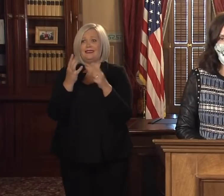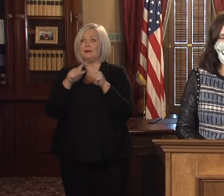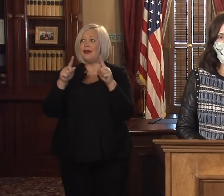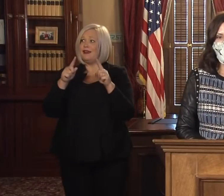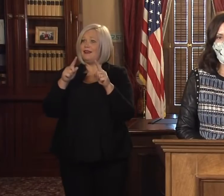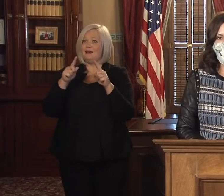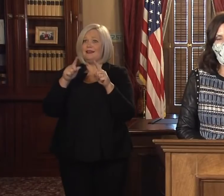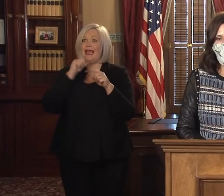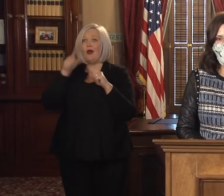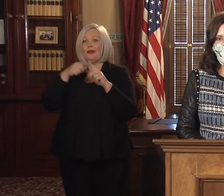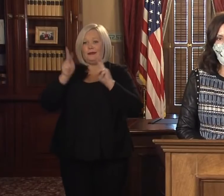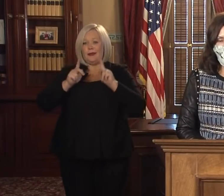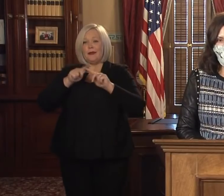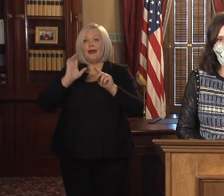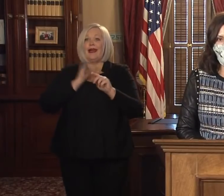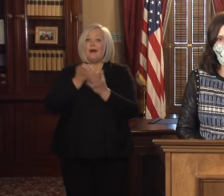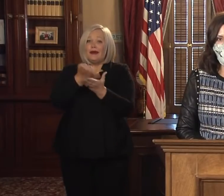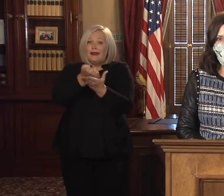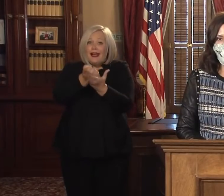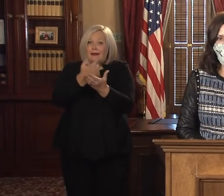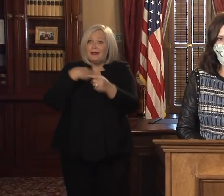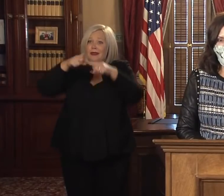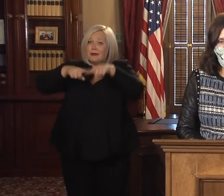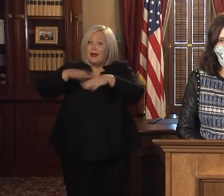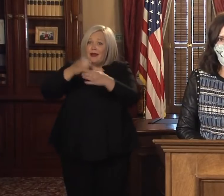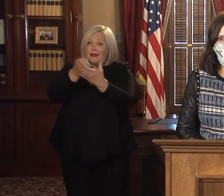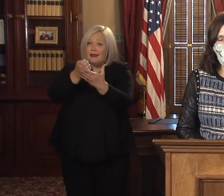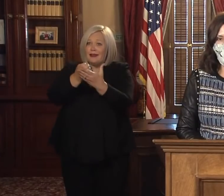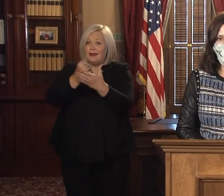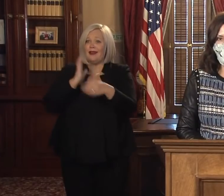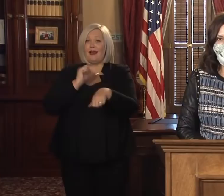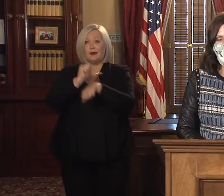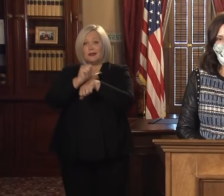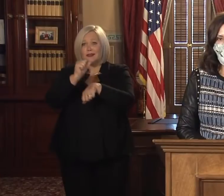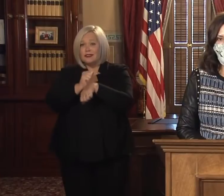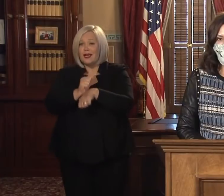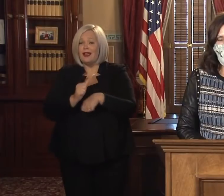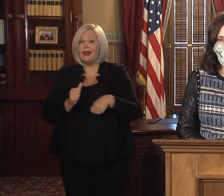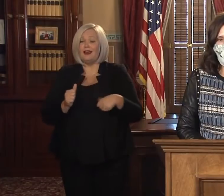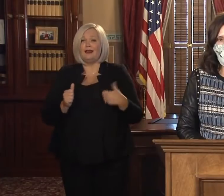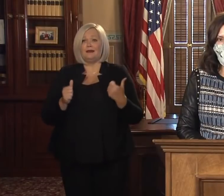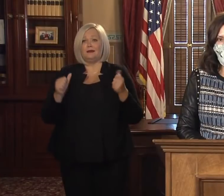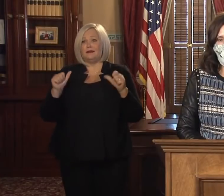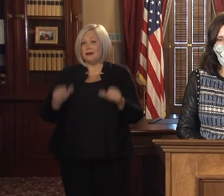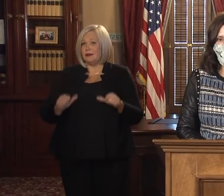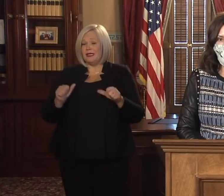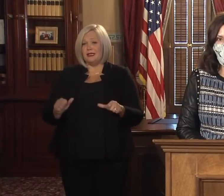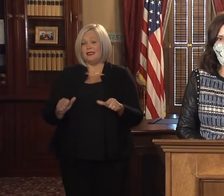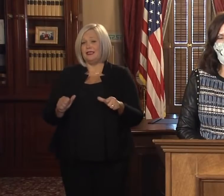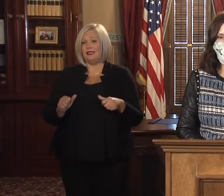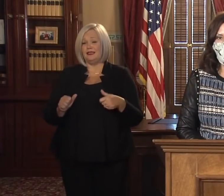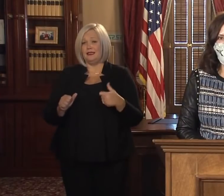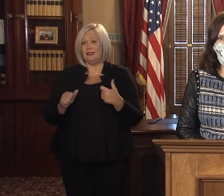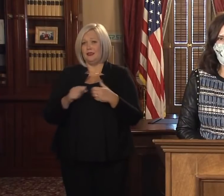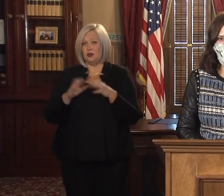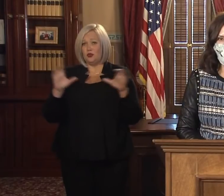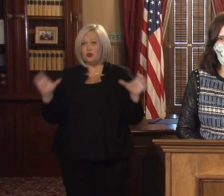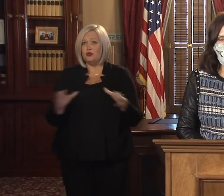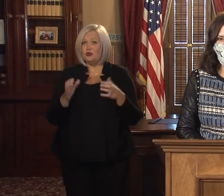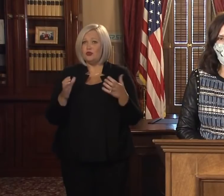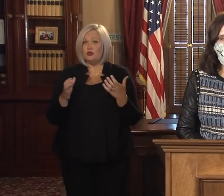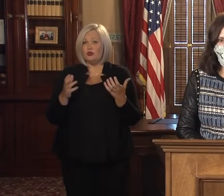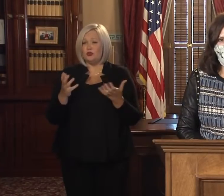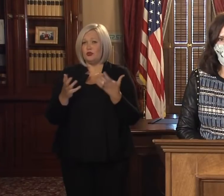economy that we all rely on. It's about our jobs. It's about our ability to do some things